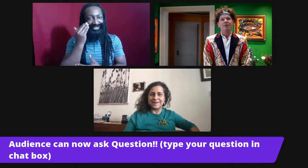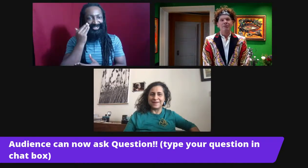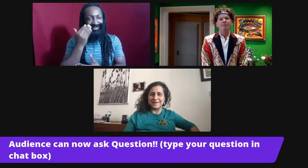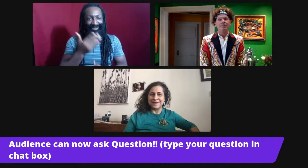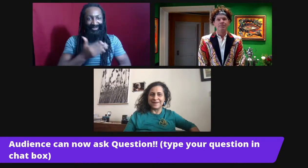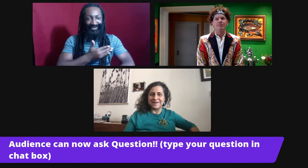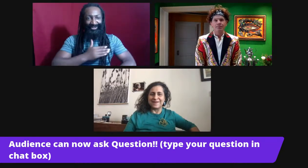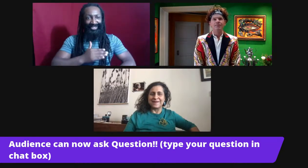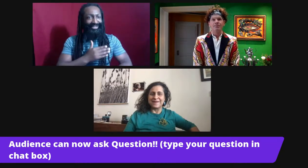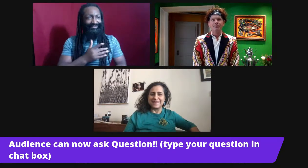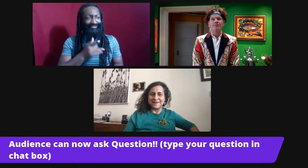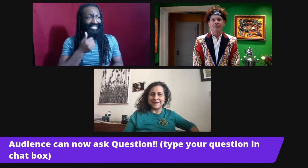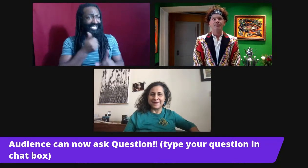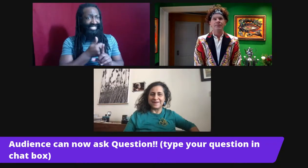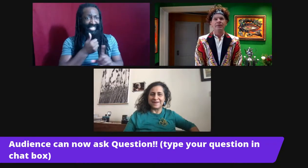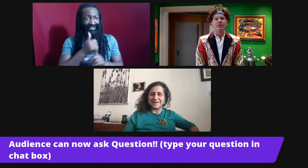Black African-American culture.